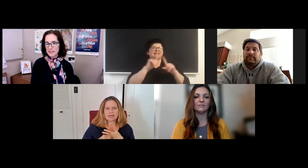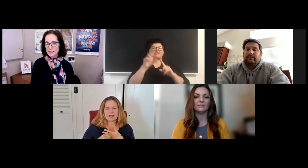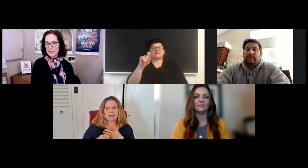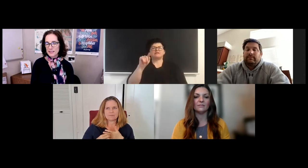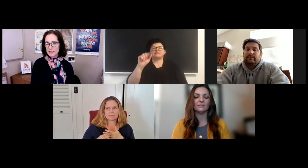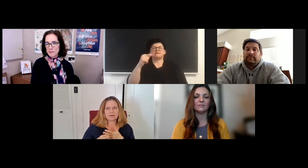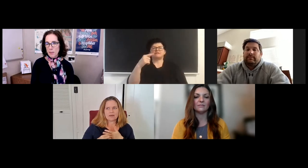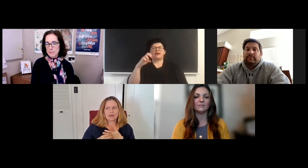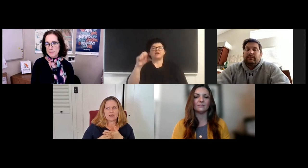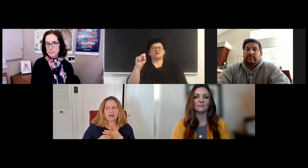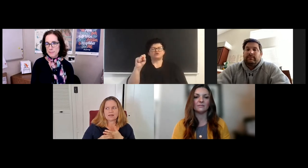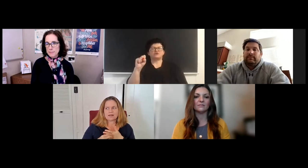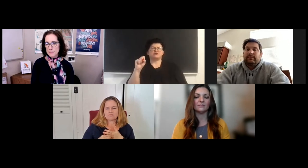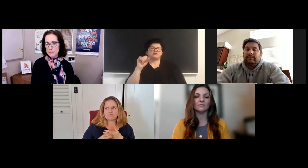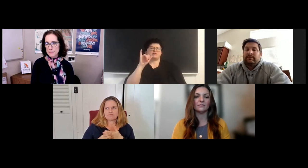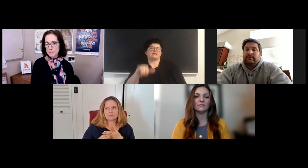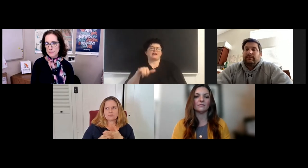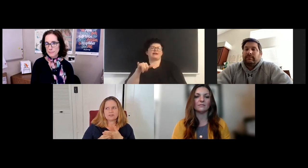something